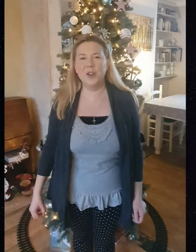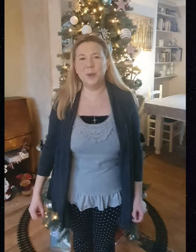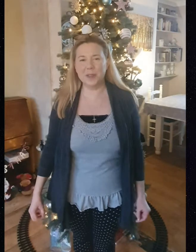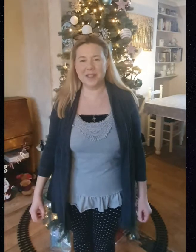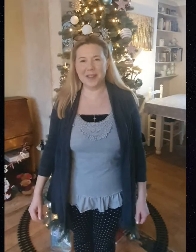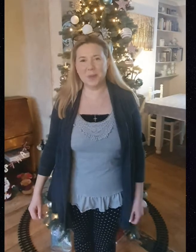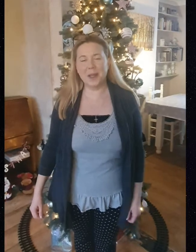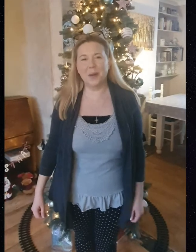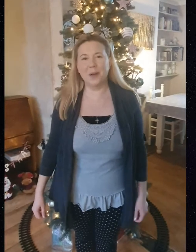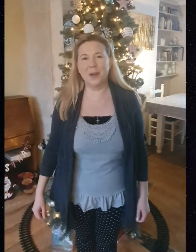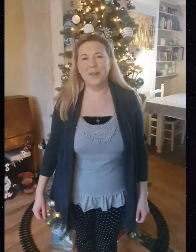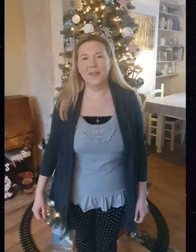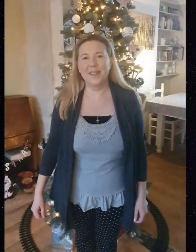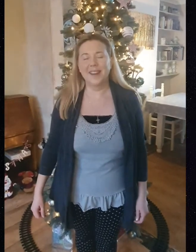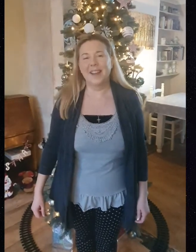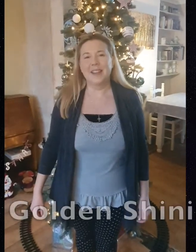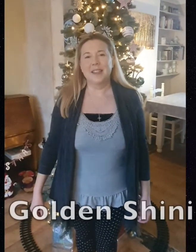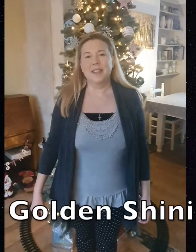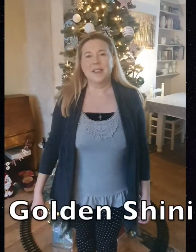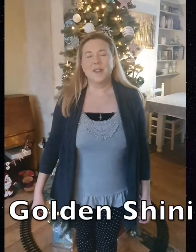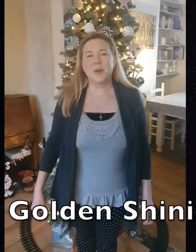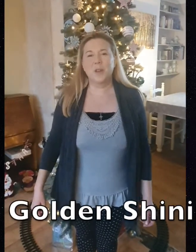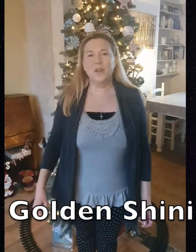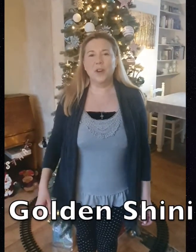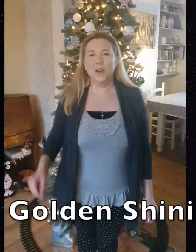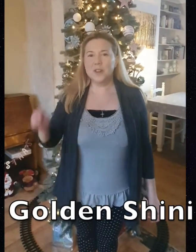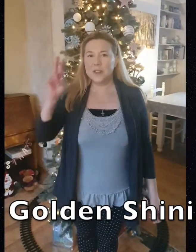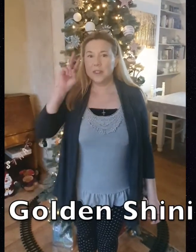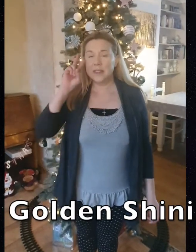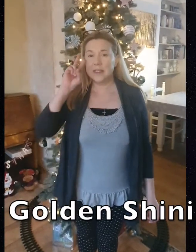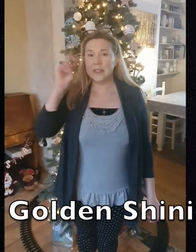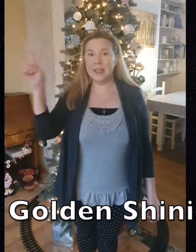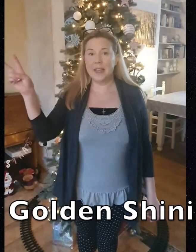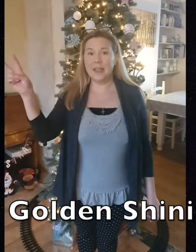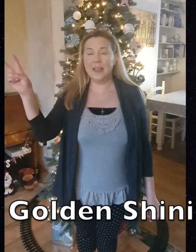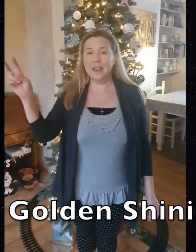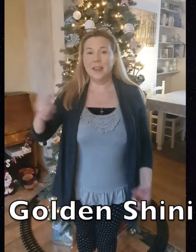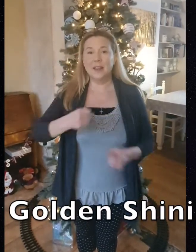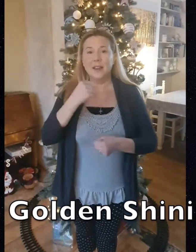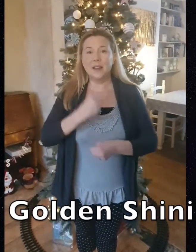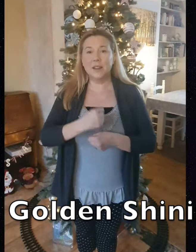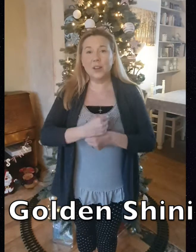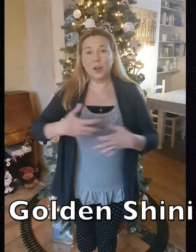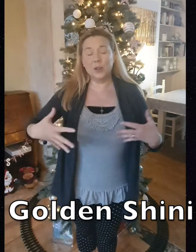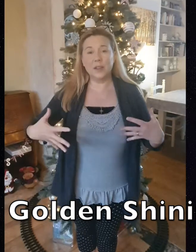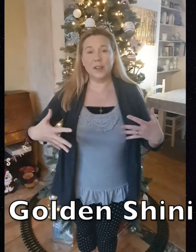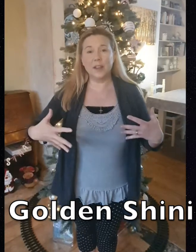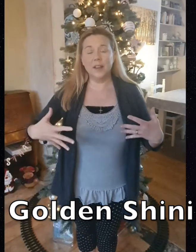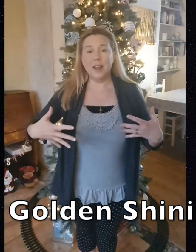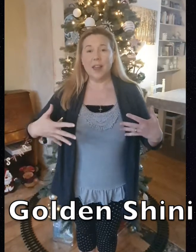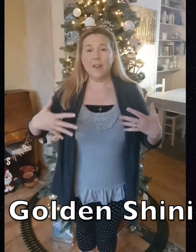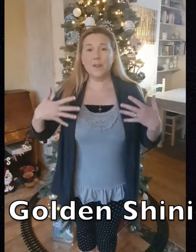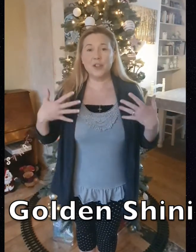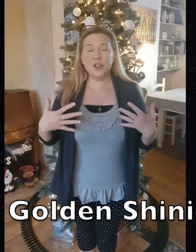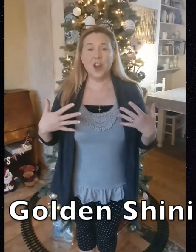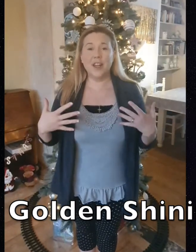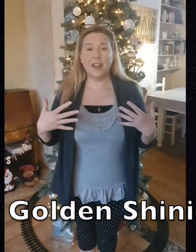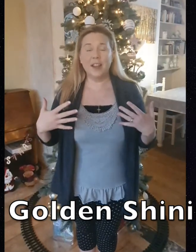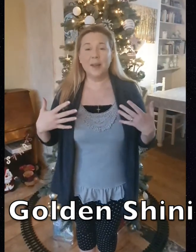ones as we go along. So we've got C, the golden, and for shining,